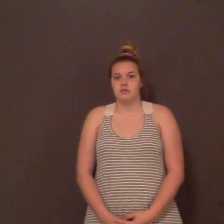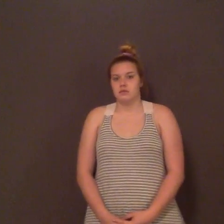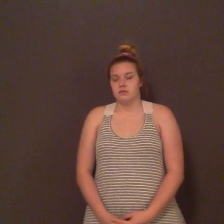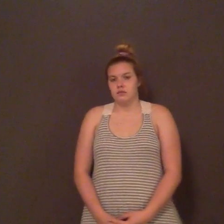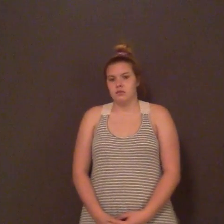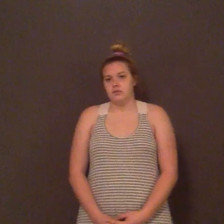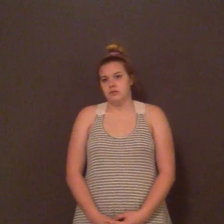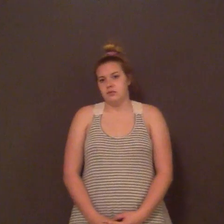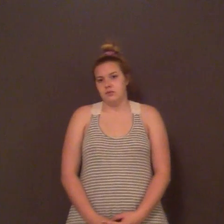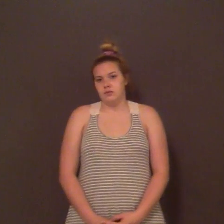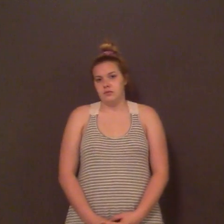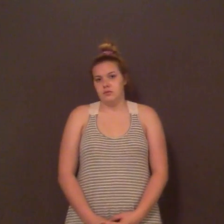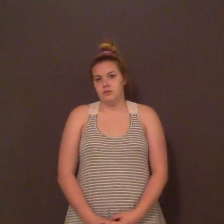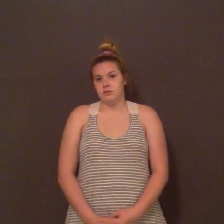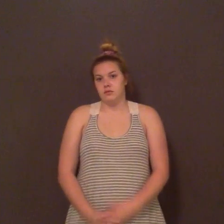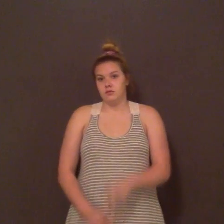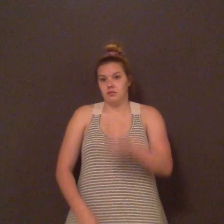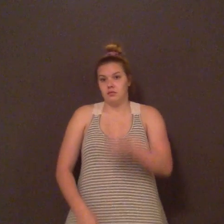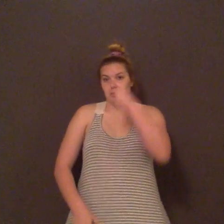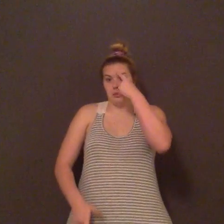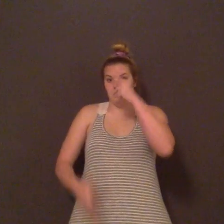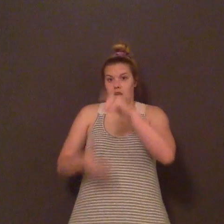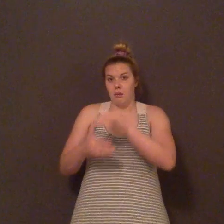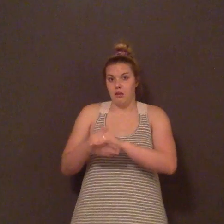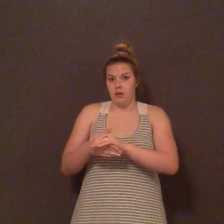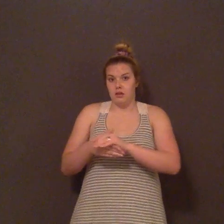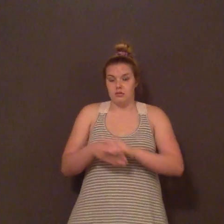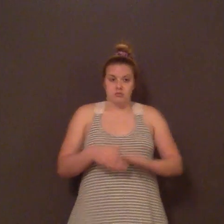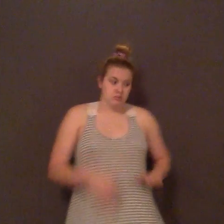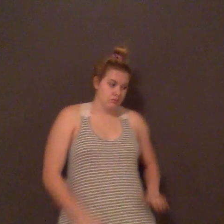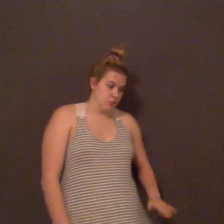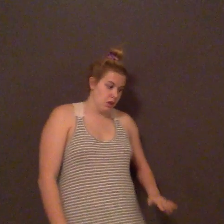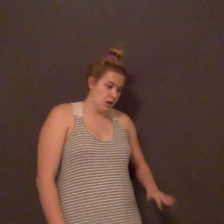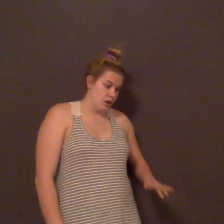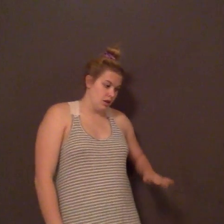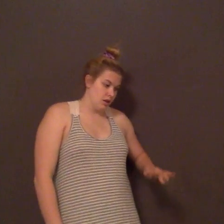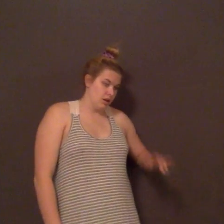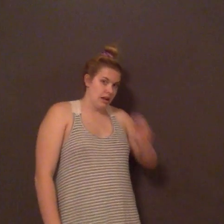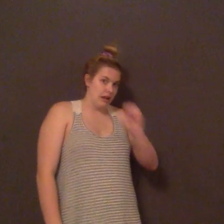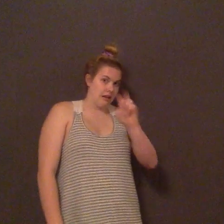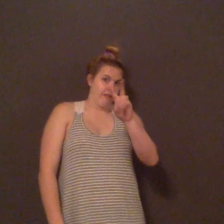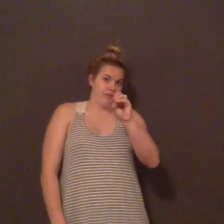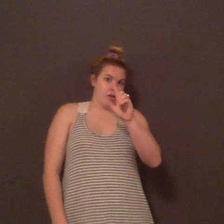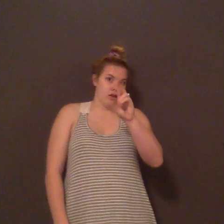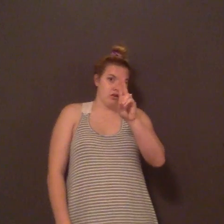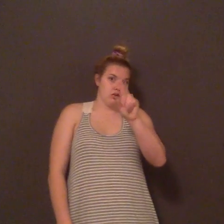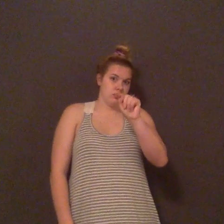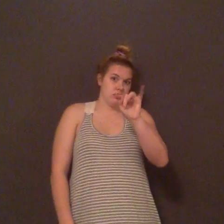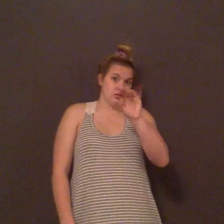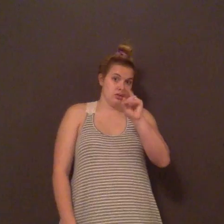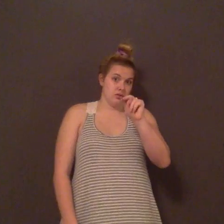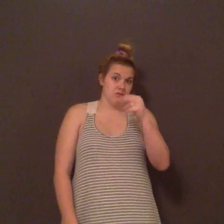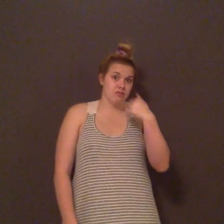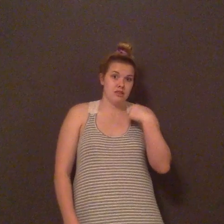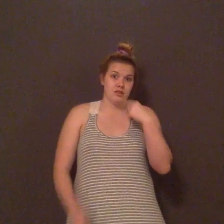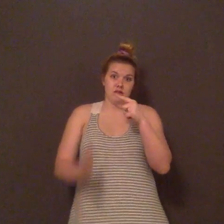The guy's an evolutionist and a big proponent of it, Pastor. He's written several published articles. I mean, it's a long list. And there's nothing in the whole course